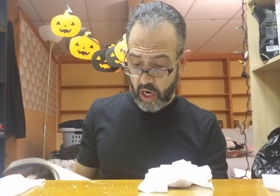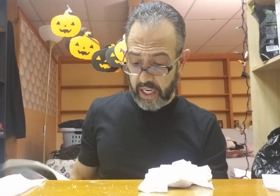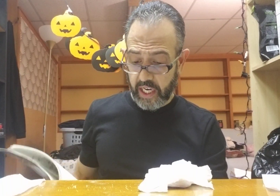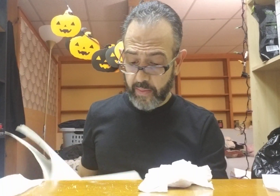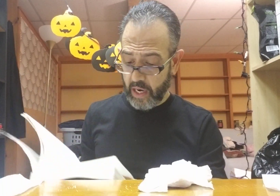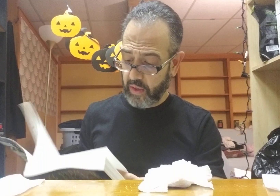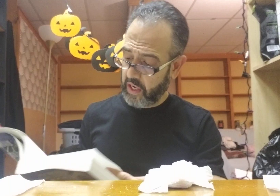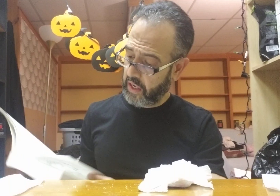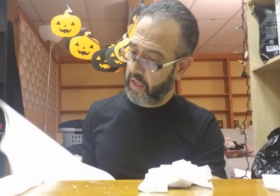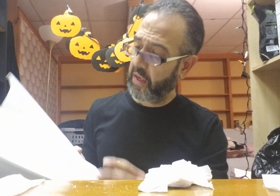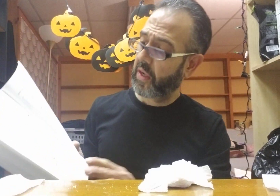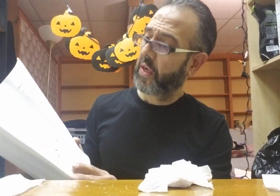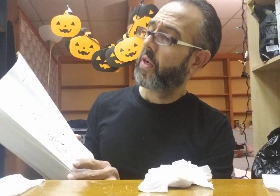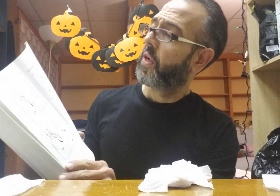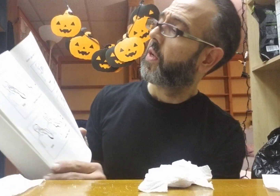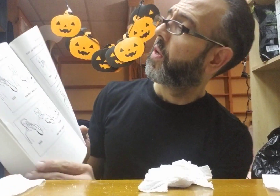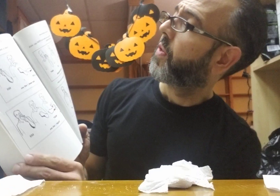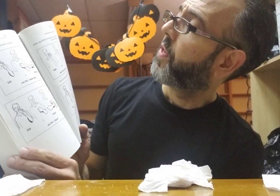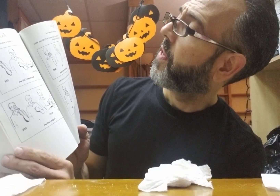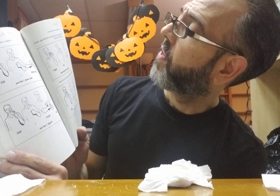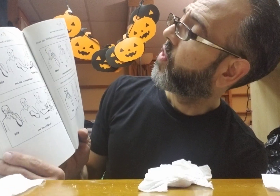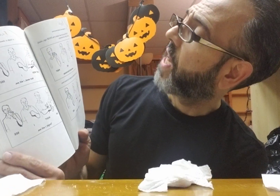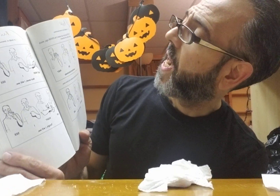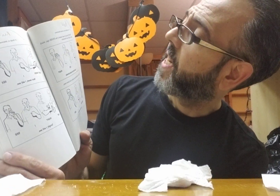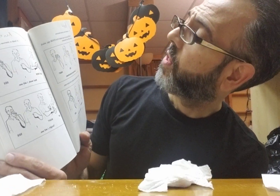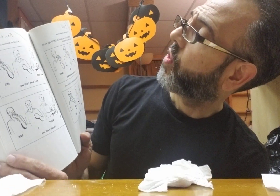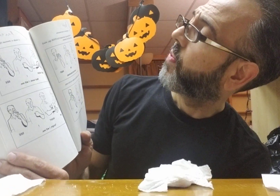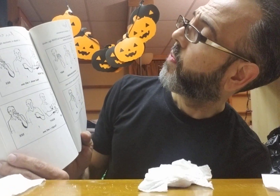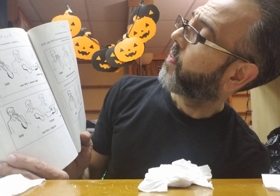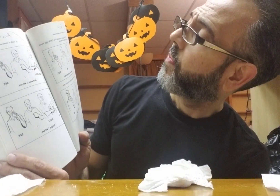talking about the different signs.